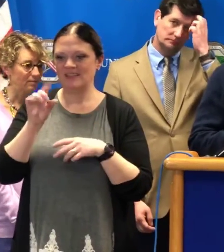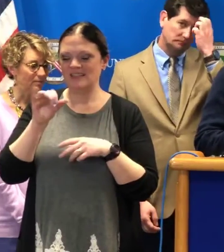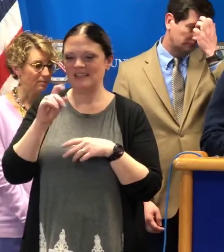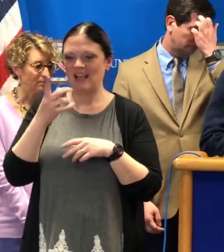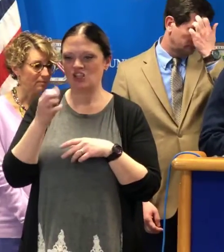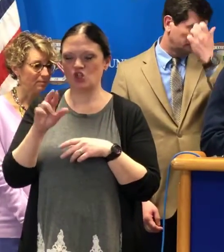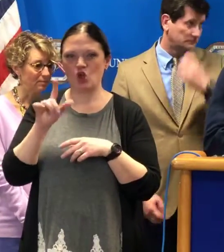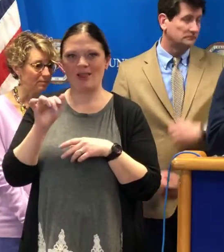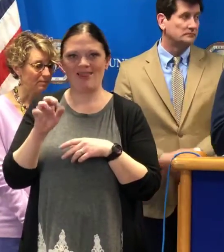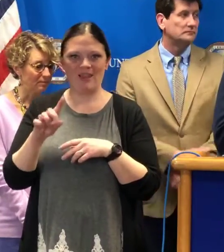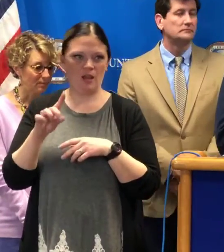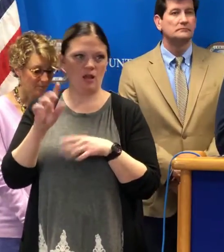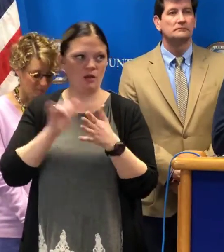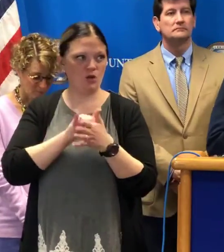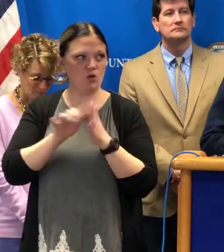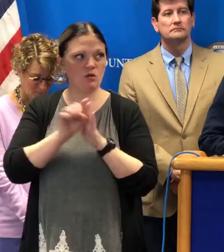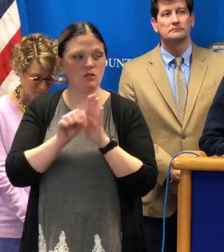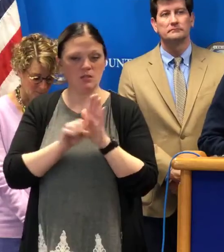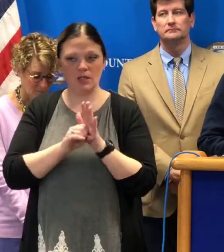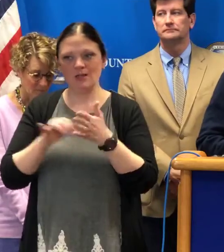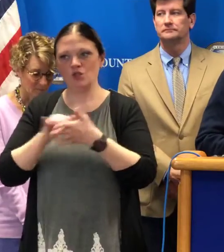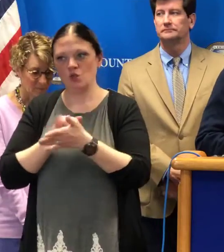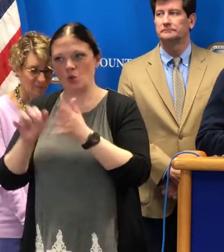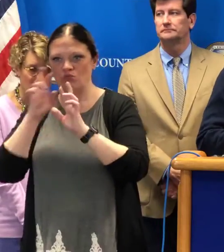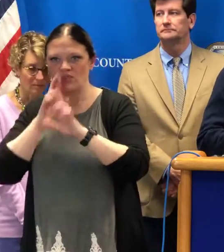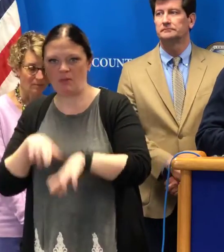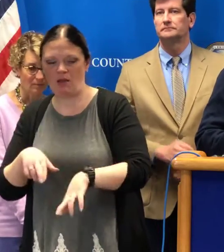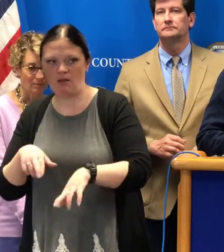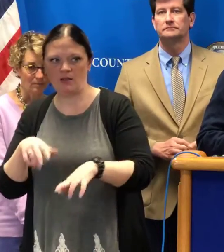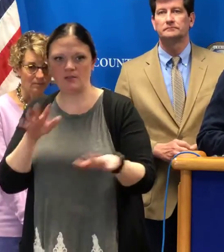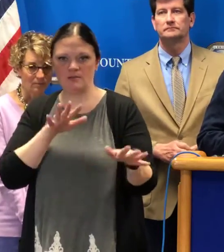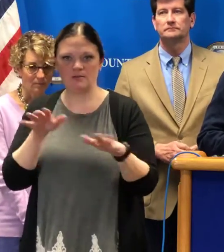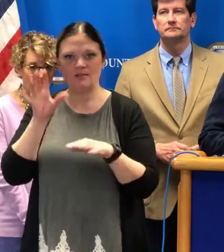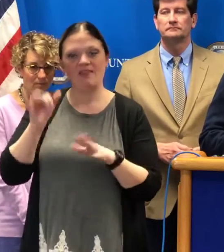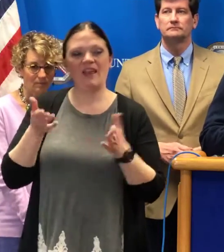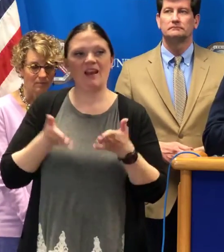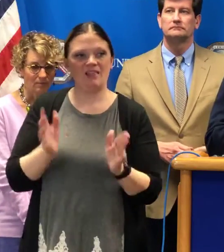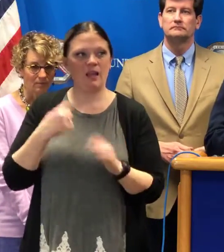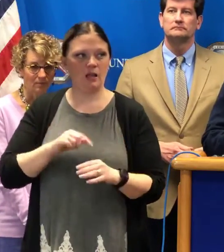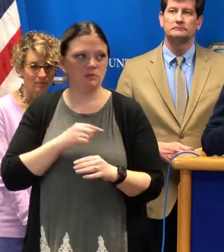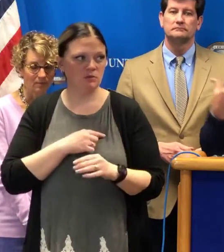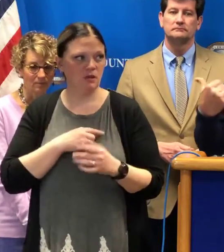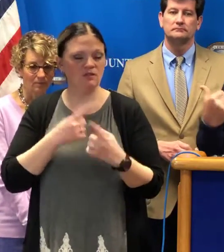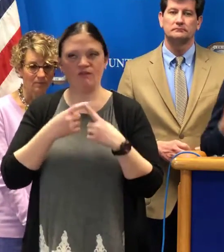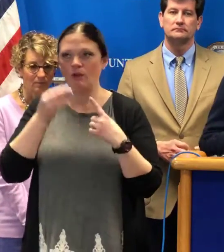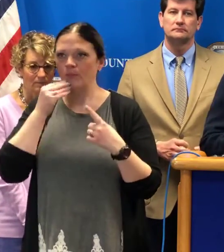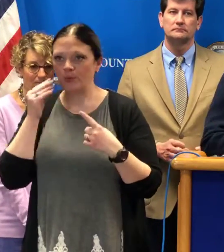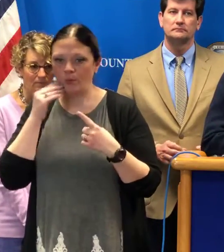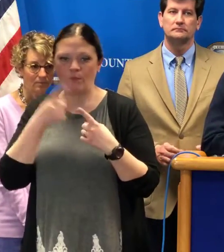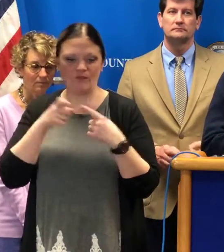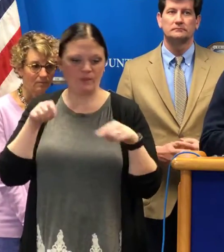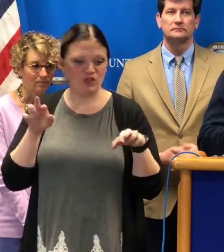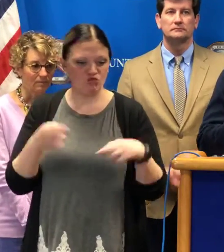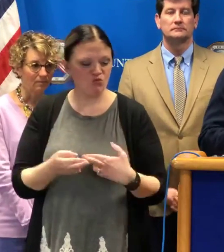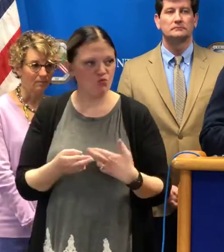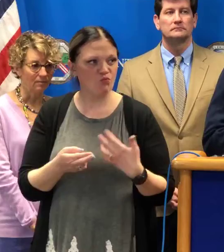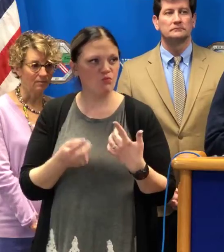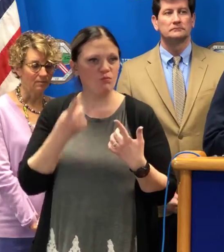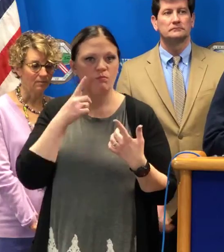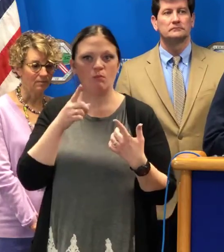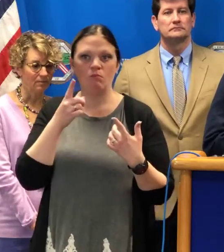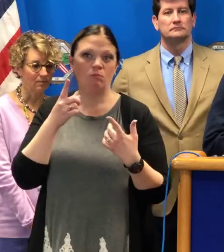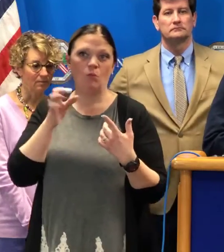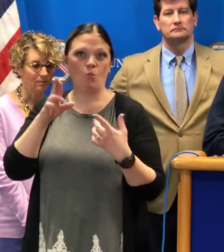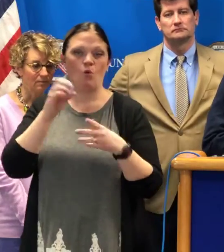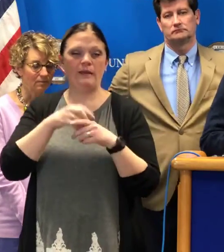York State system is known as New York Response. So that allows us to be able to, whether it's from home, from this room right here, or even in